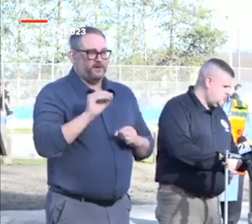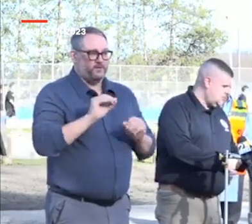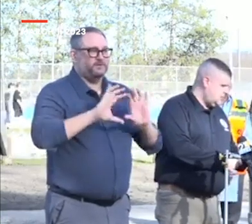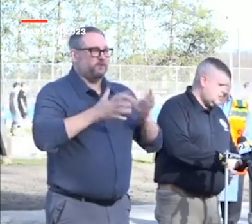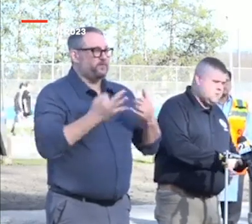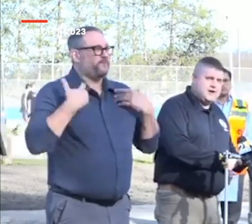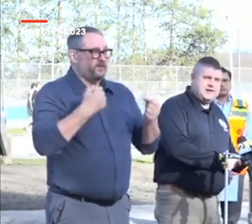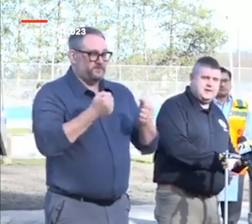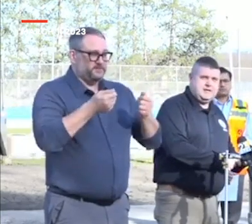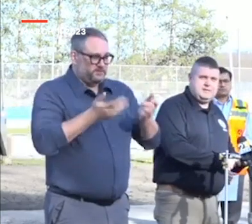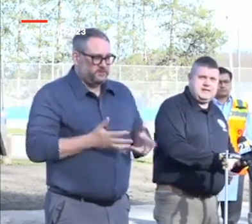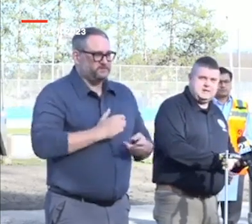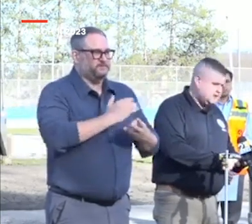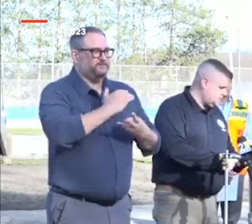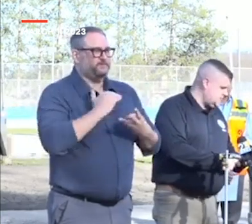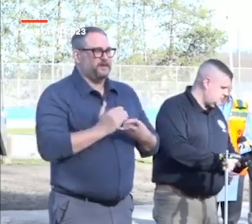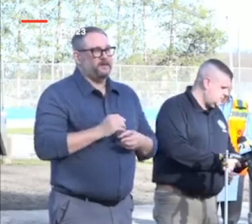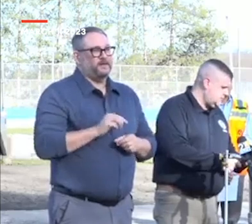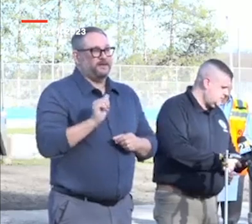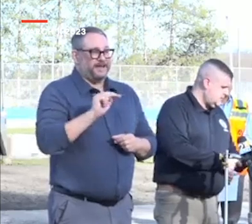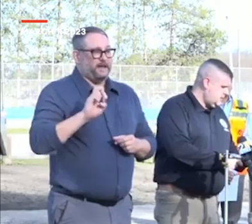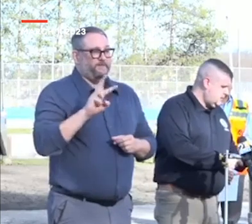Vogel, Ohio EPA Director,